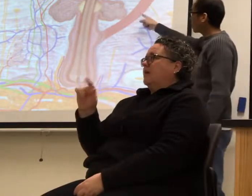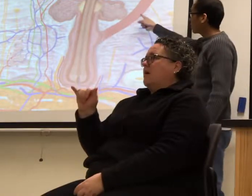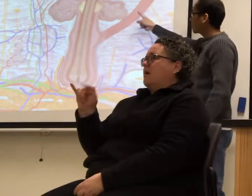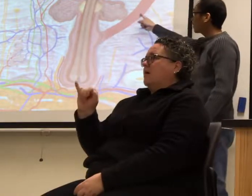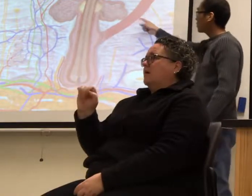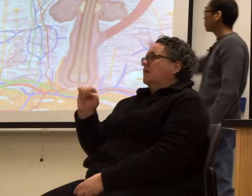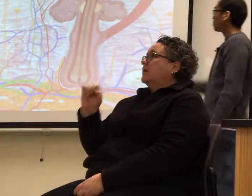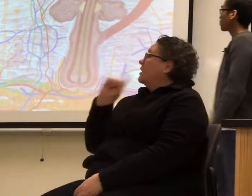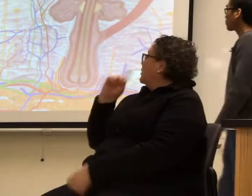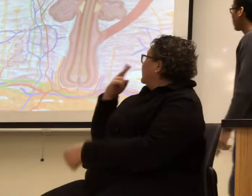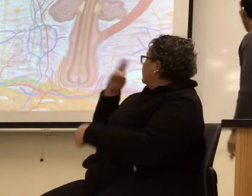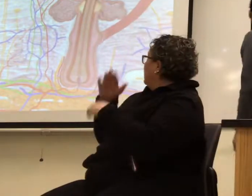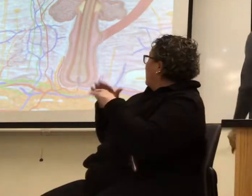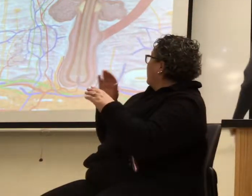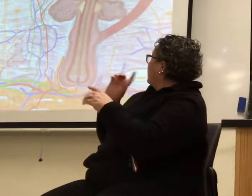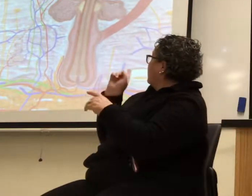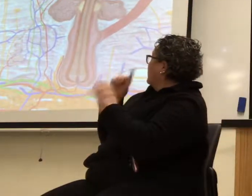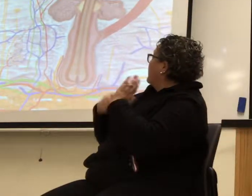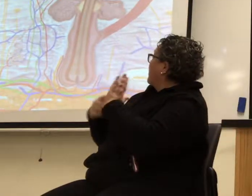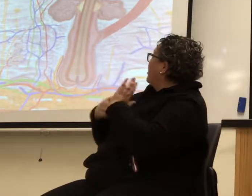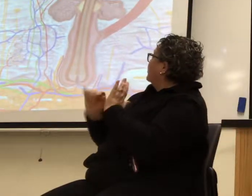there.